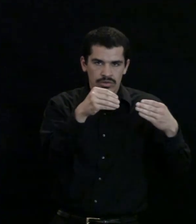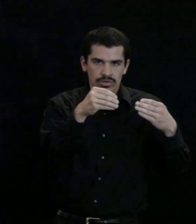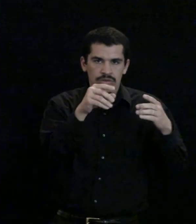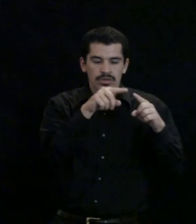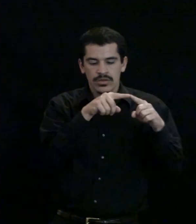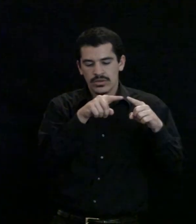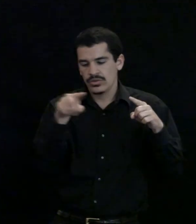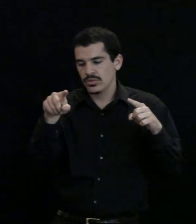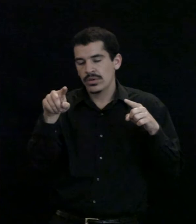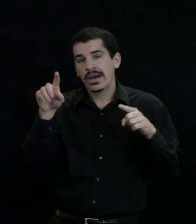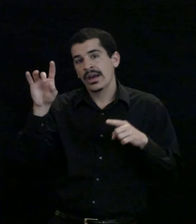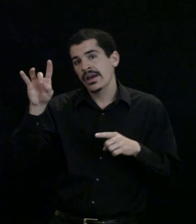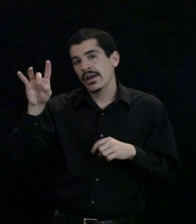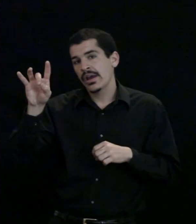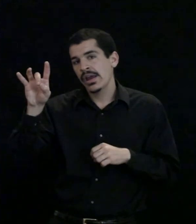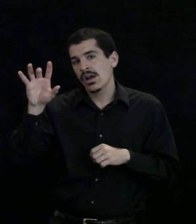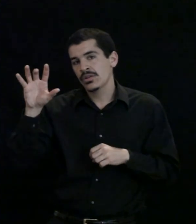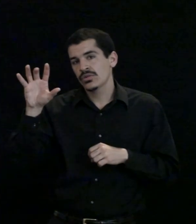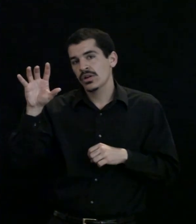to